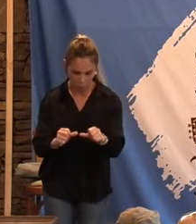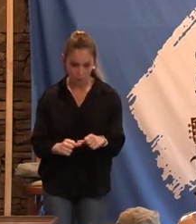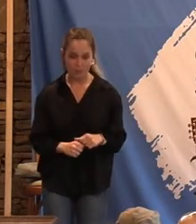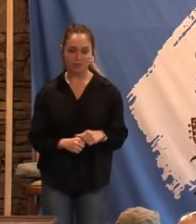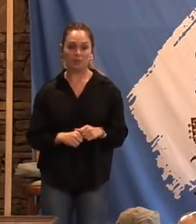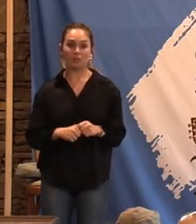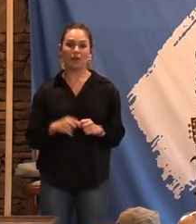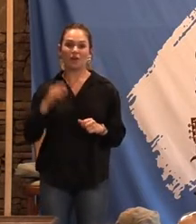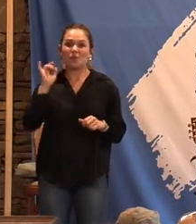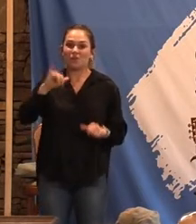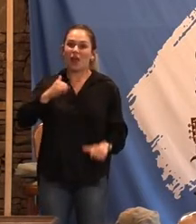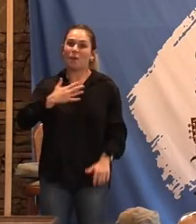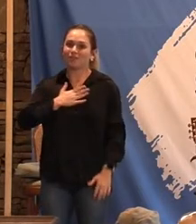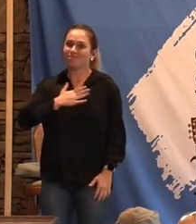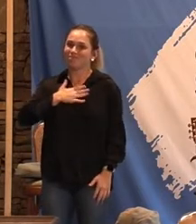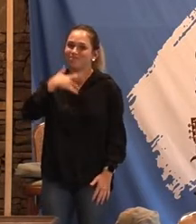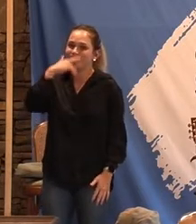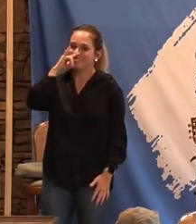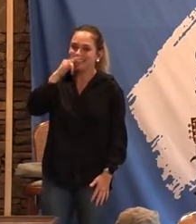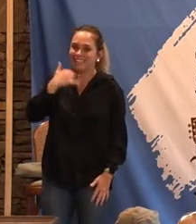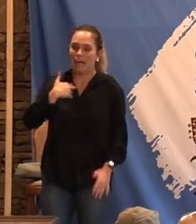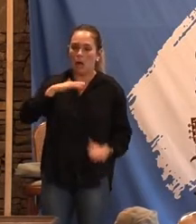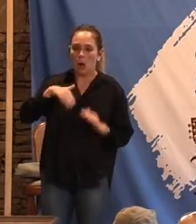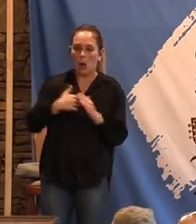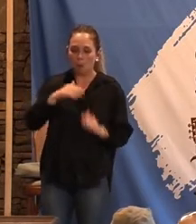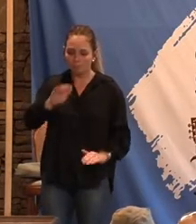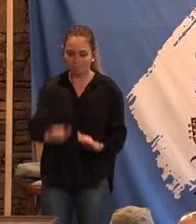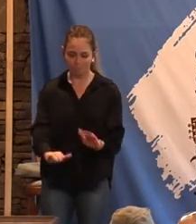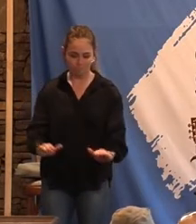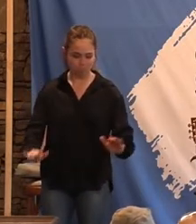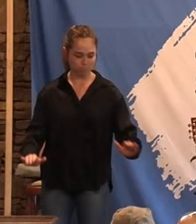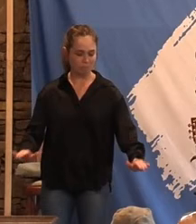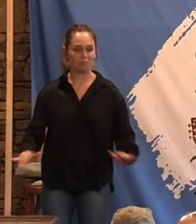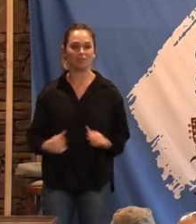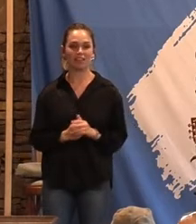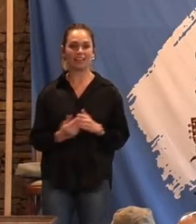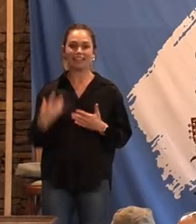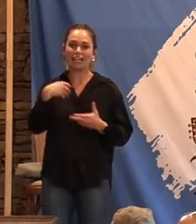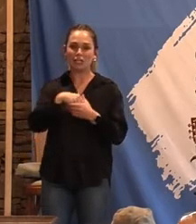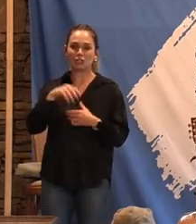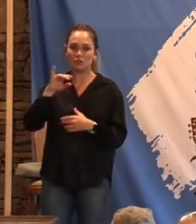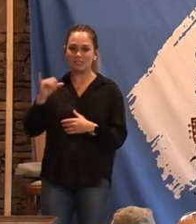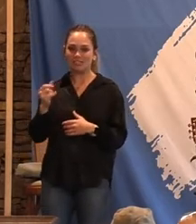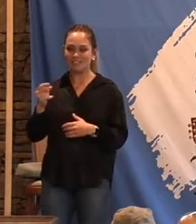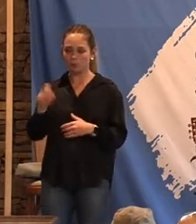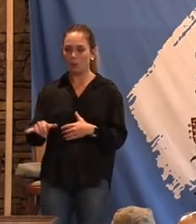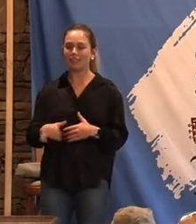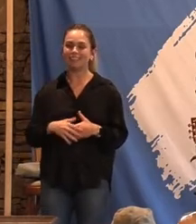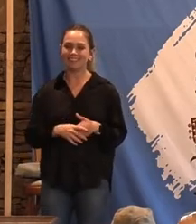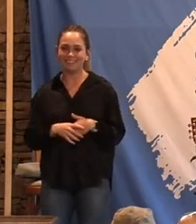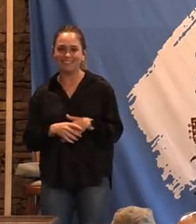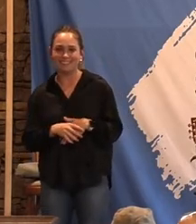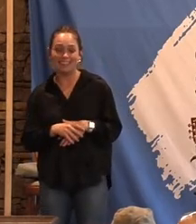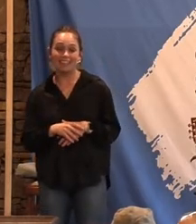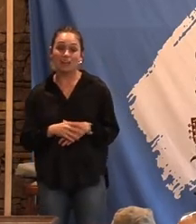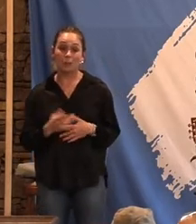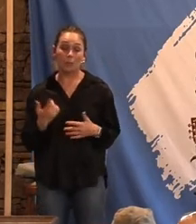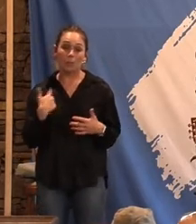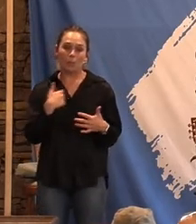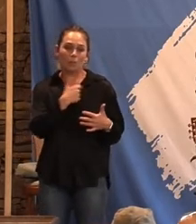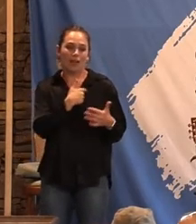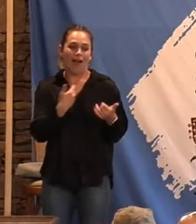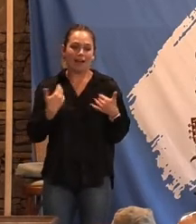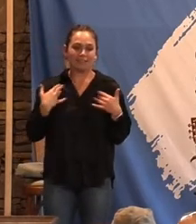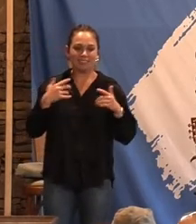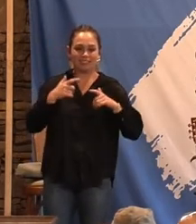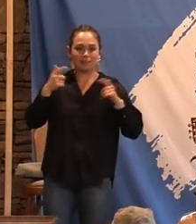well, that was my kids. I had all the little kids, and including Johnny, and we had